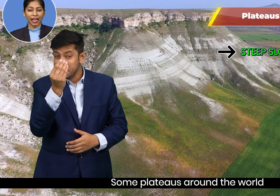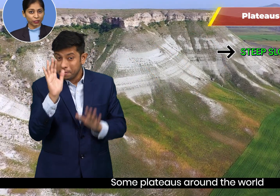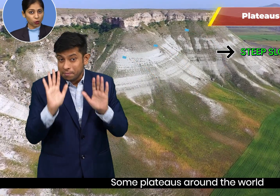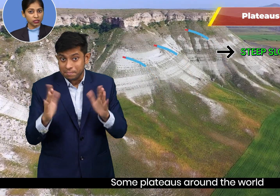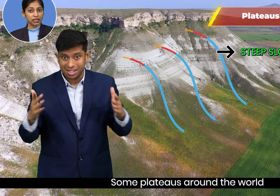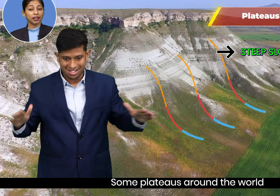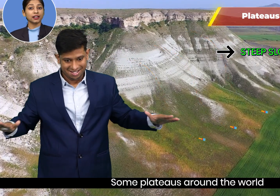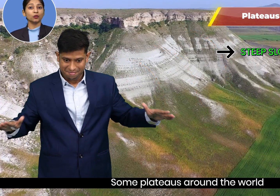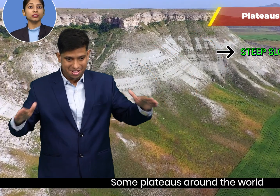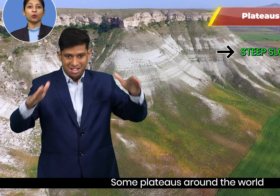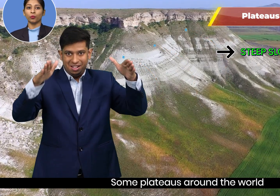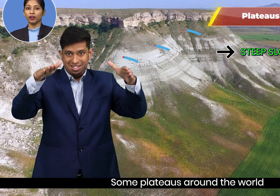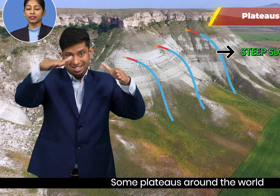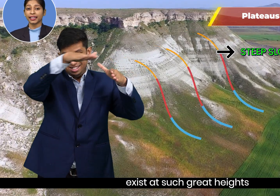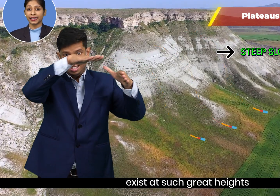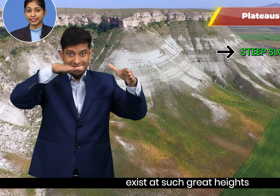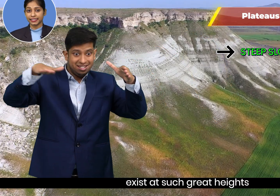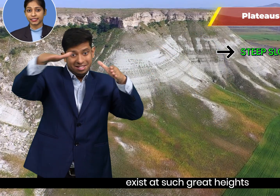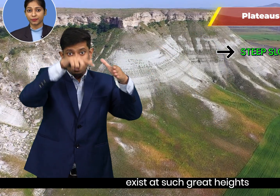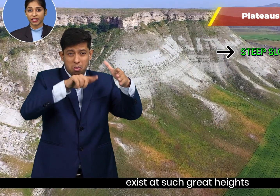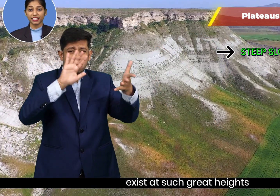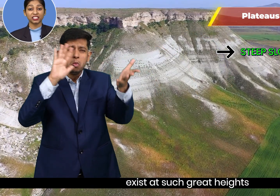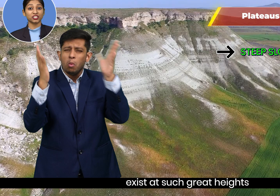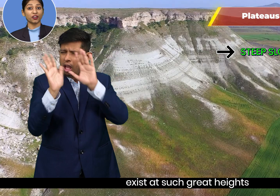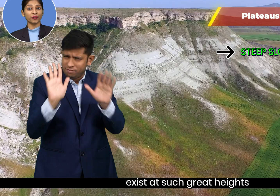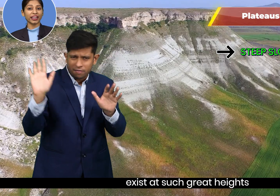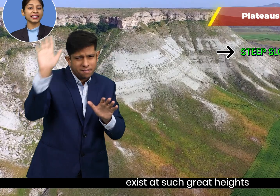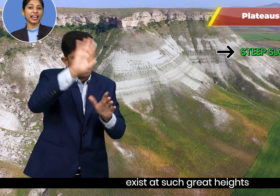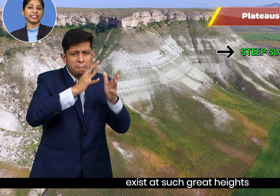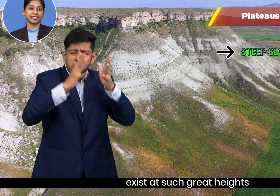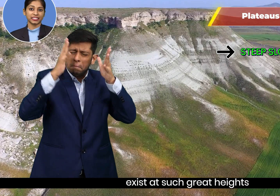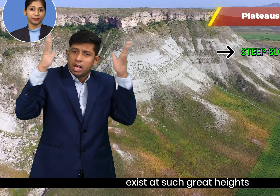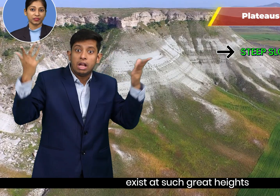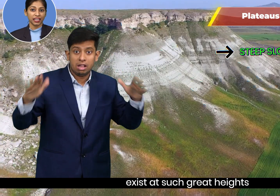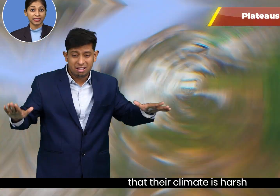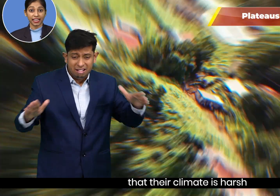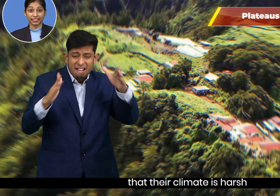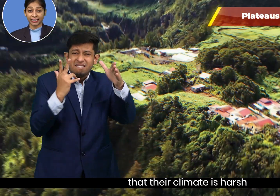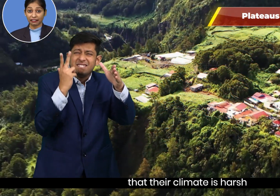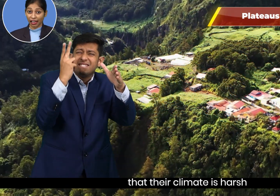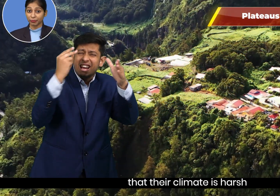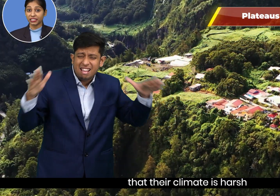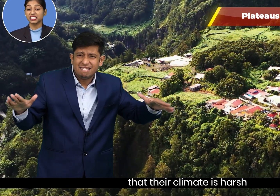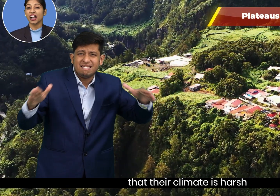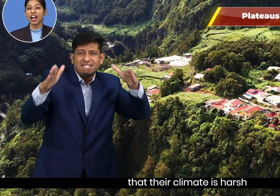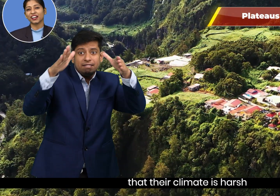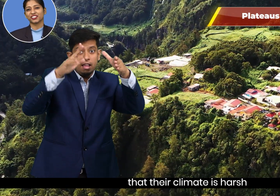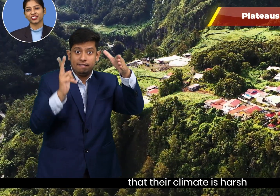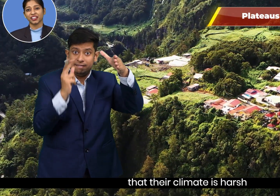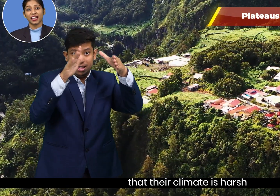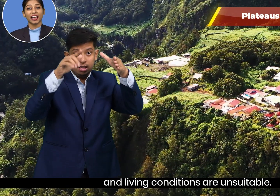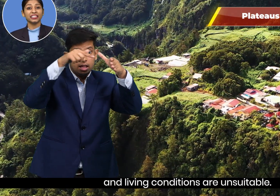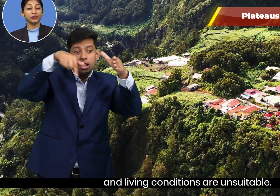Some plateaus around the world exist at such great heights that their climate is